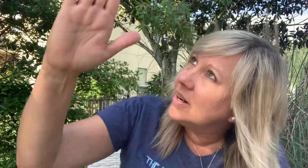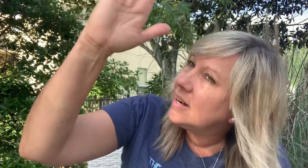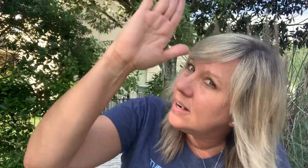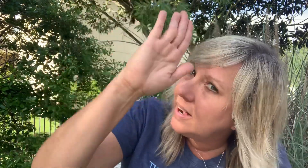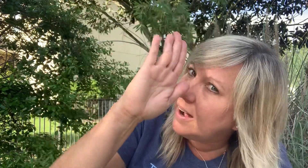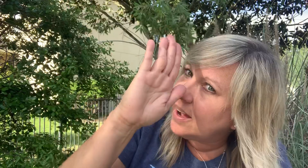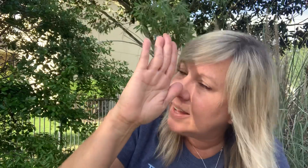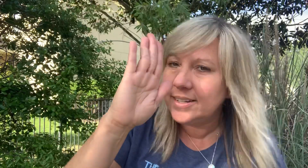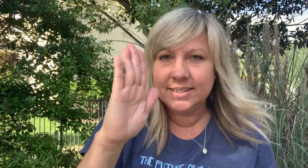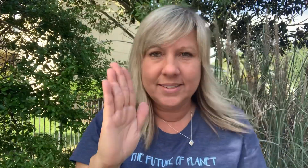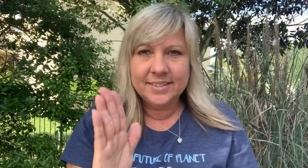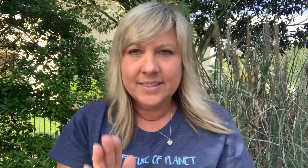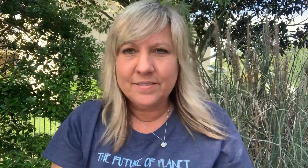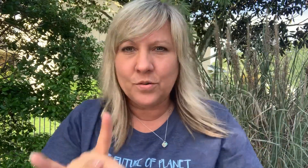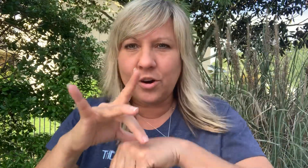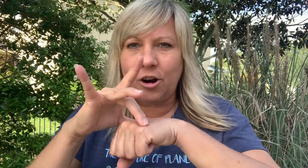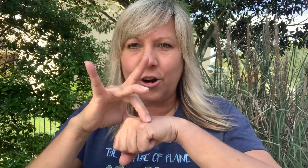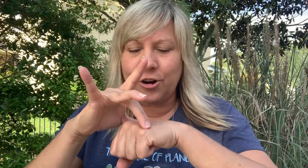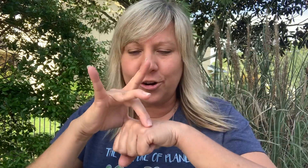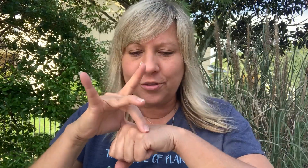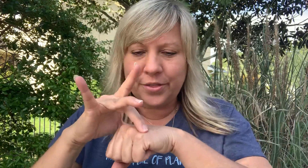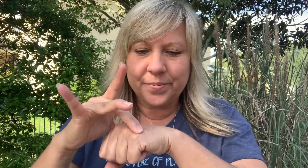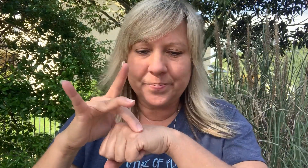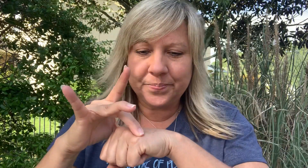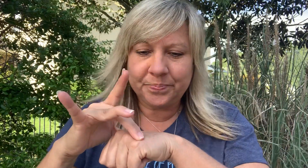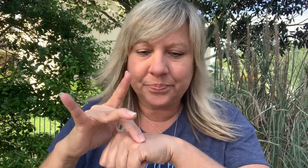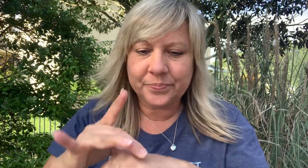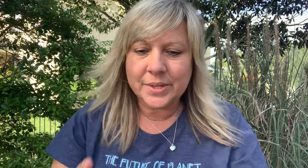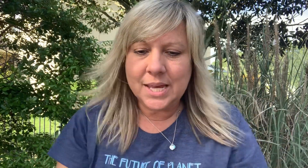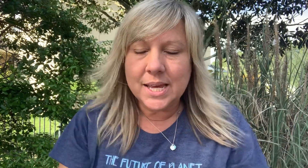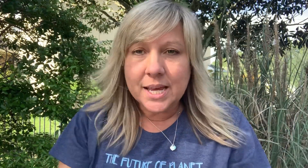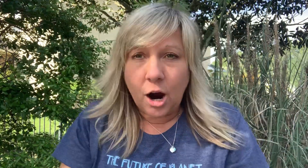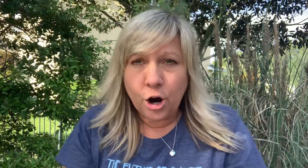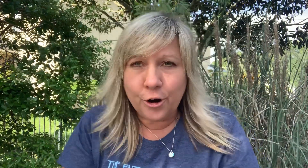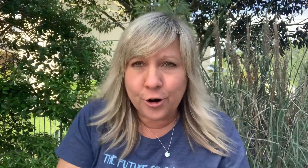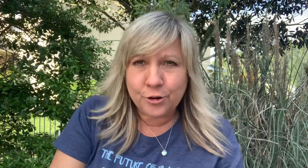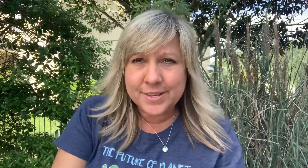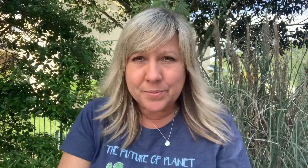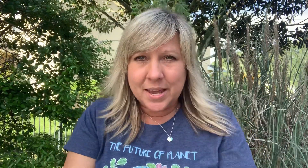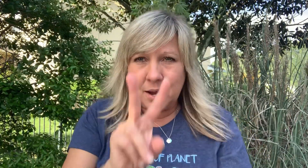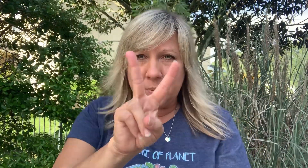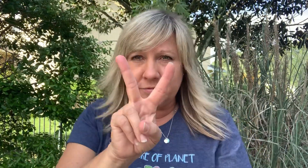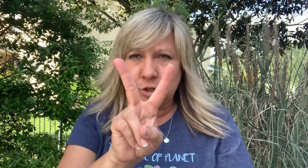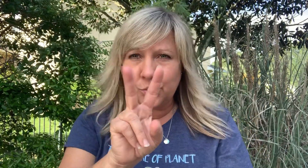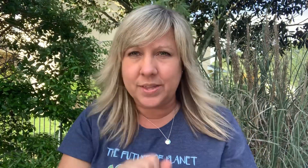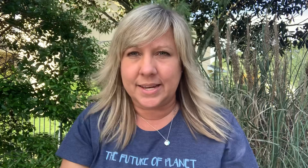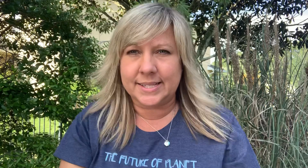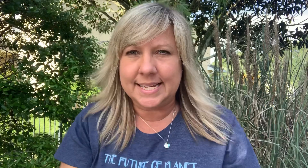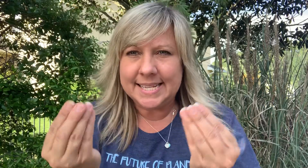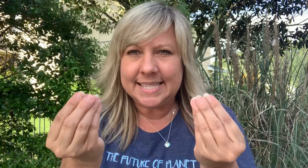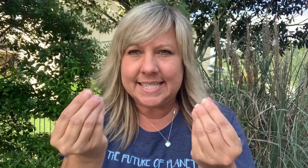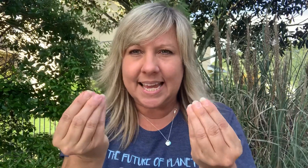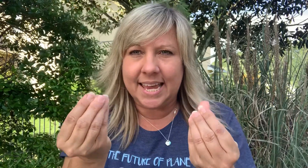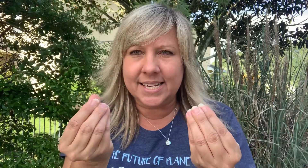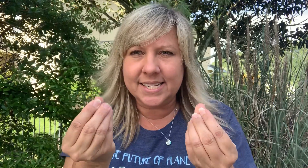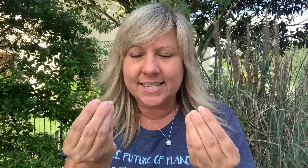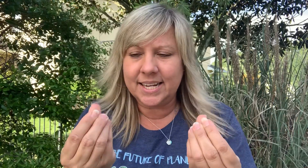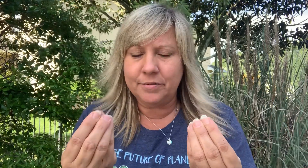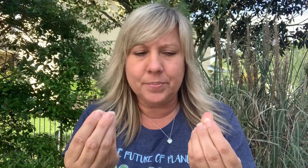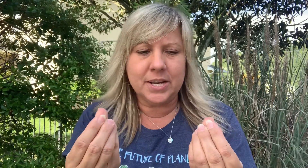God, for our Earth. Our Earth is made up of two things, sand. Everybody do